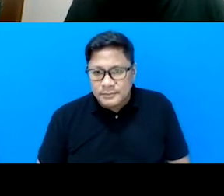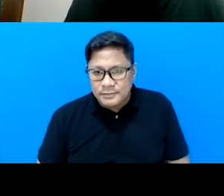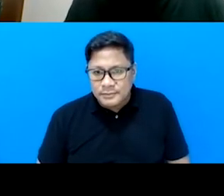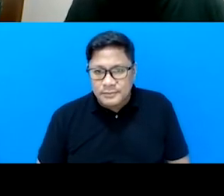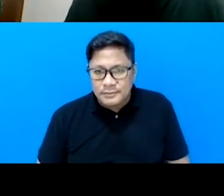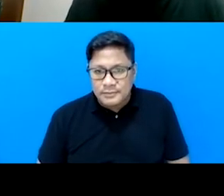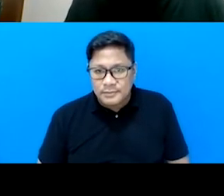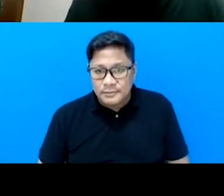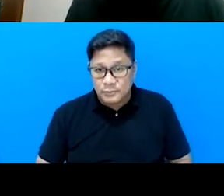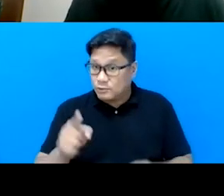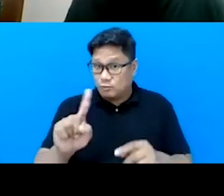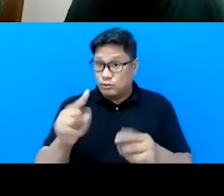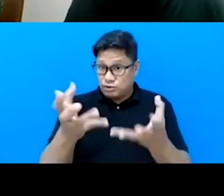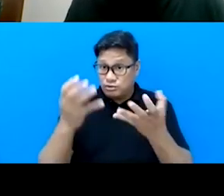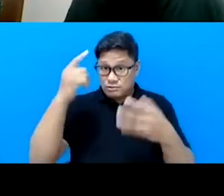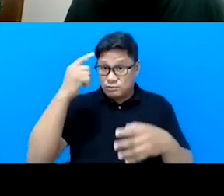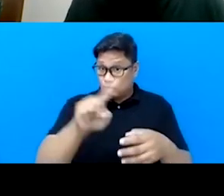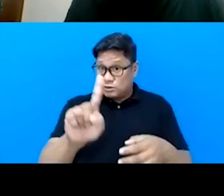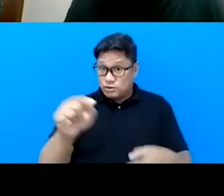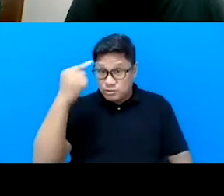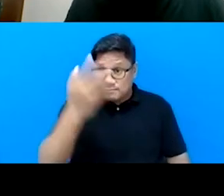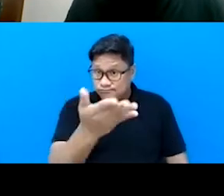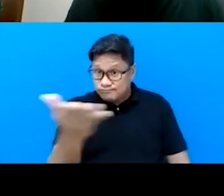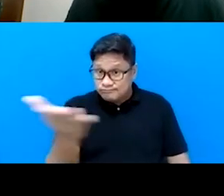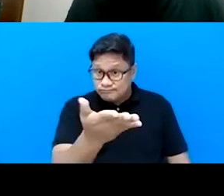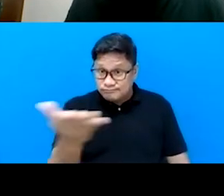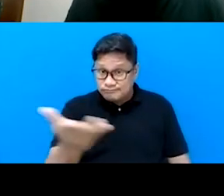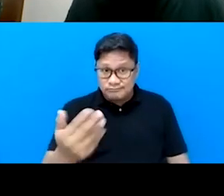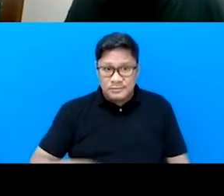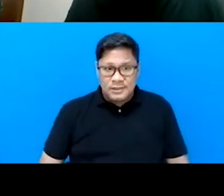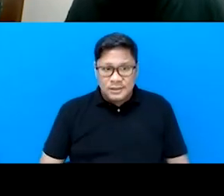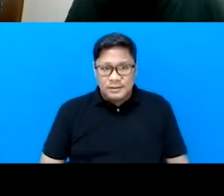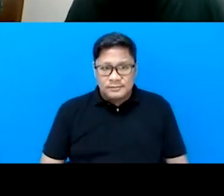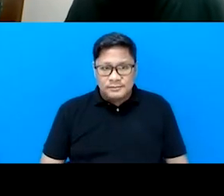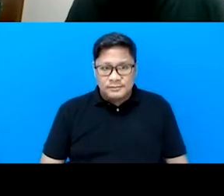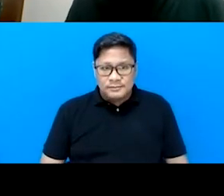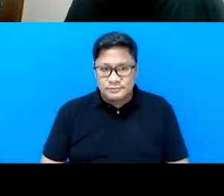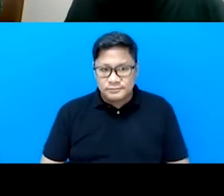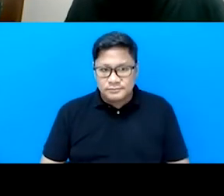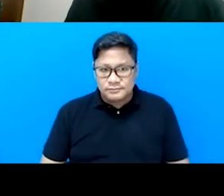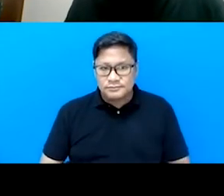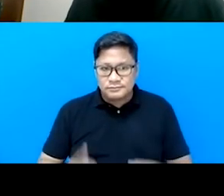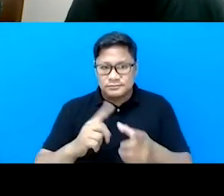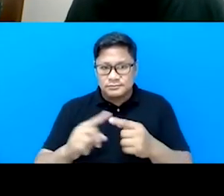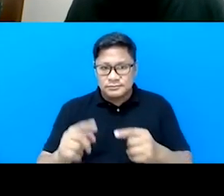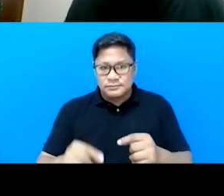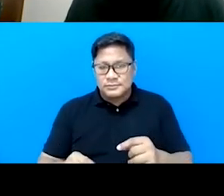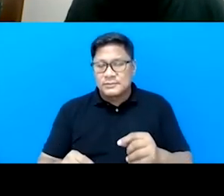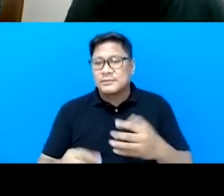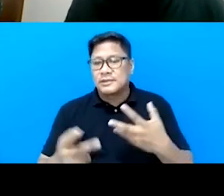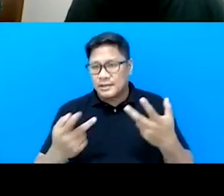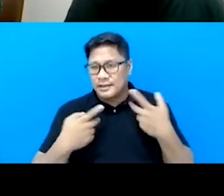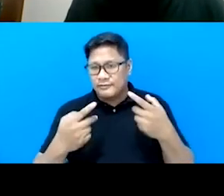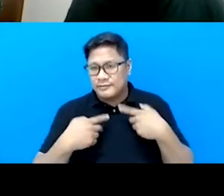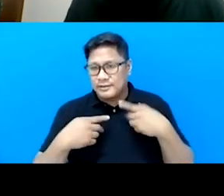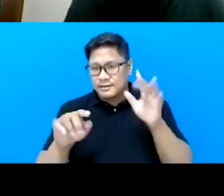What do you all think? Same as before, yeah. Okay. And then yes, and then the space in between. Yeah, okay. And